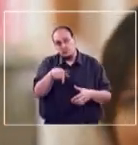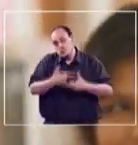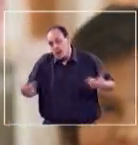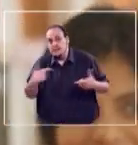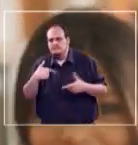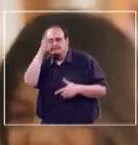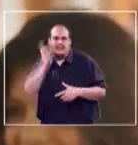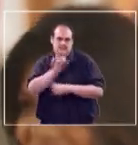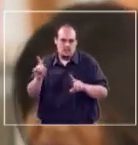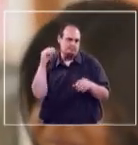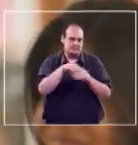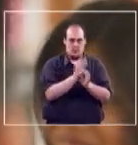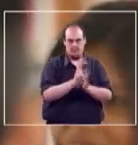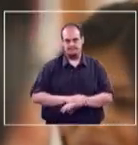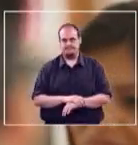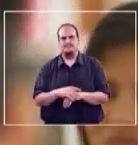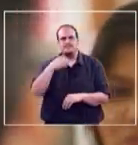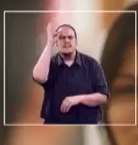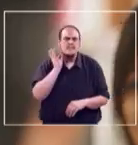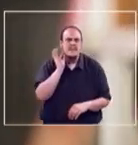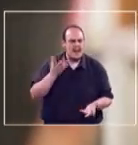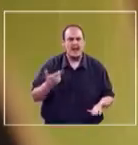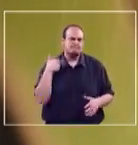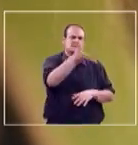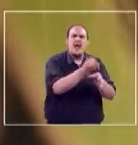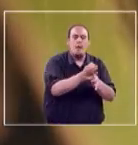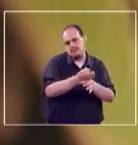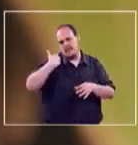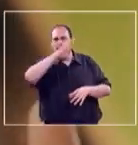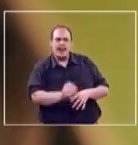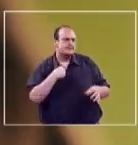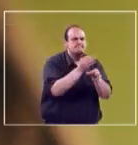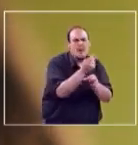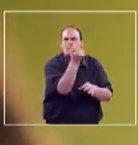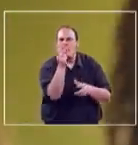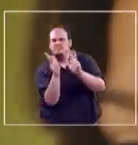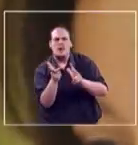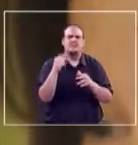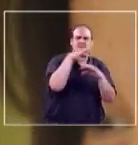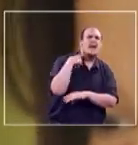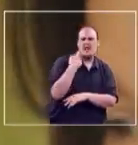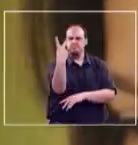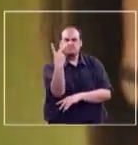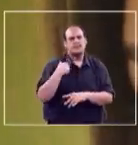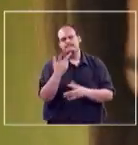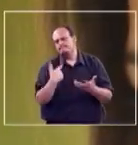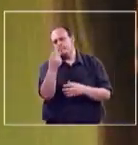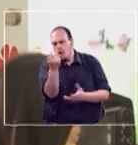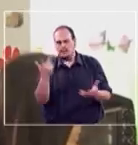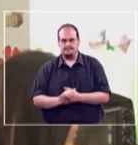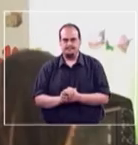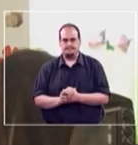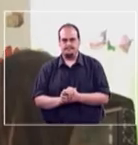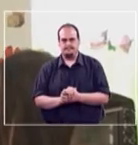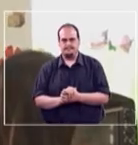language difficulties. This can lead to learning barriers and school dropout. Luckily, this was not the case for Melanie. She went to one of the